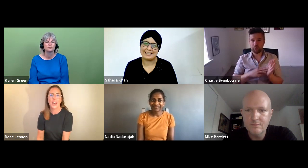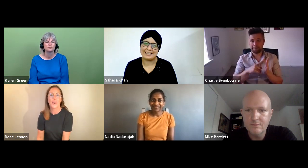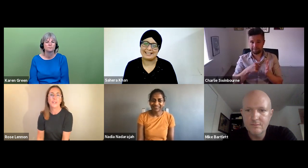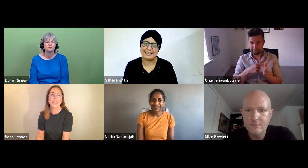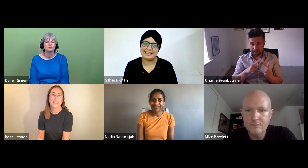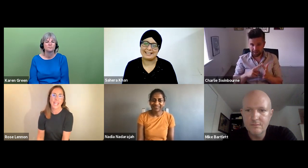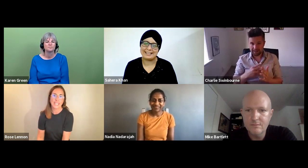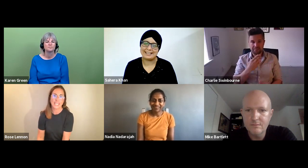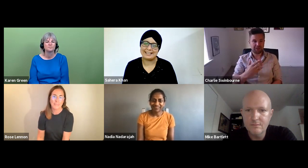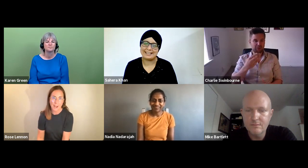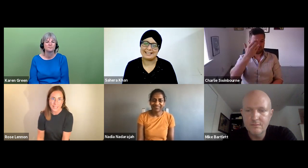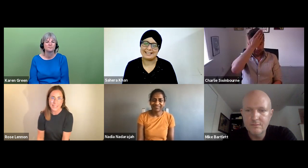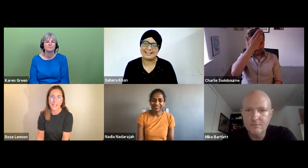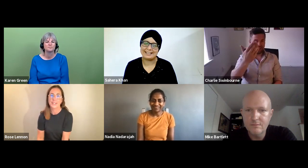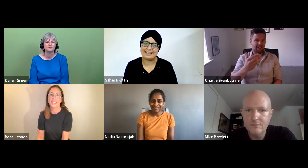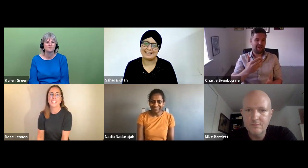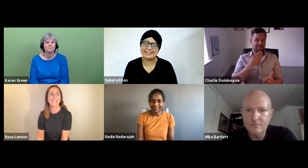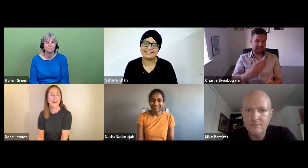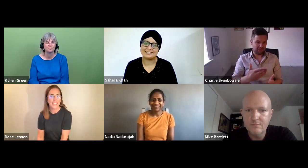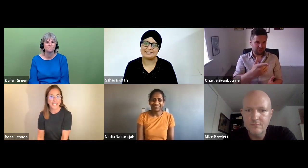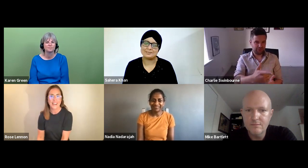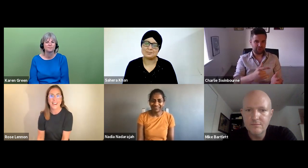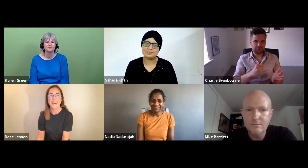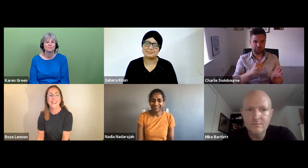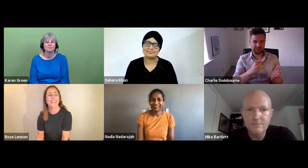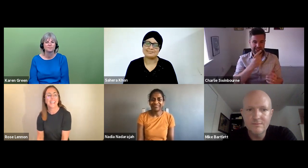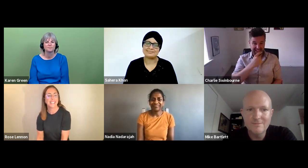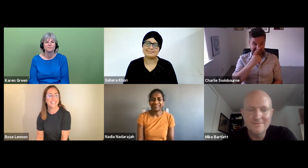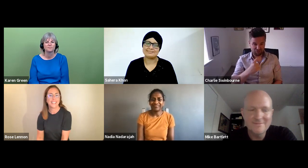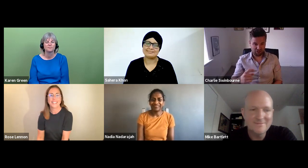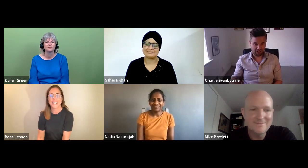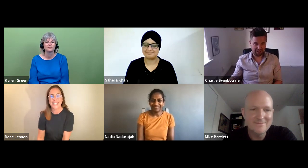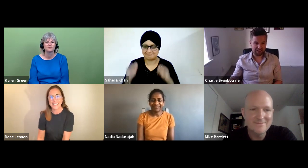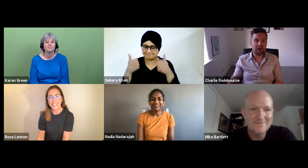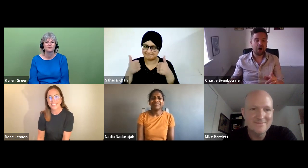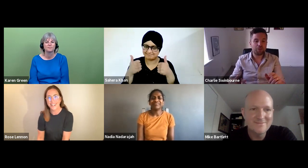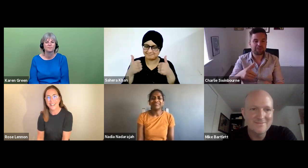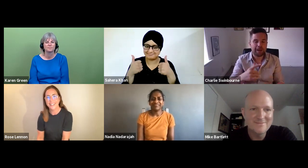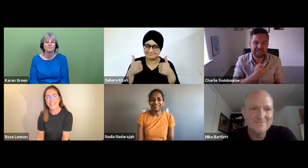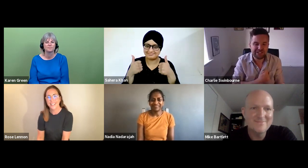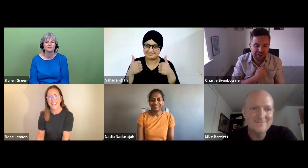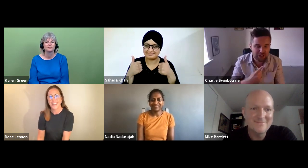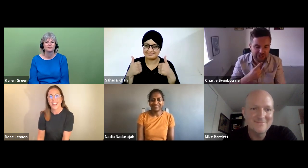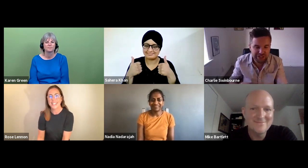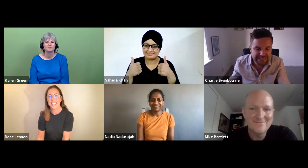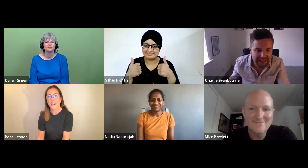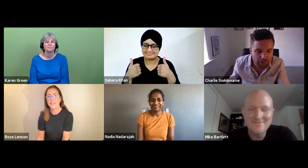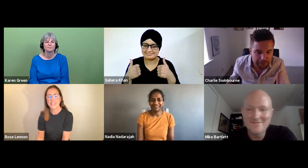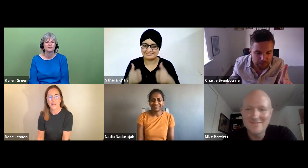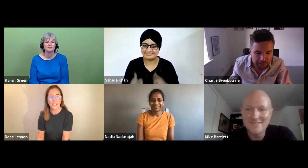I want to thank Mike. I want to thank Nadia. Thank you to Sahera. And I'm